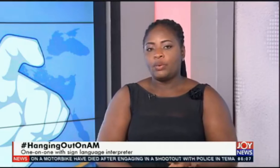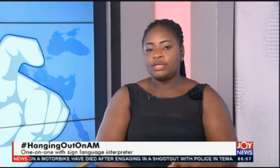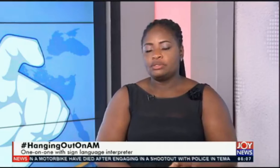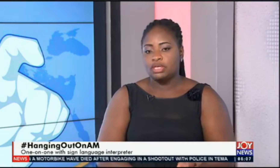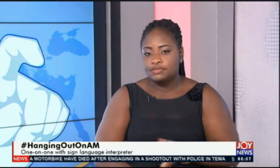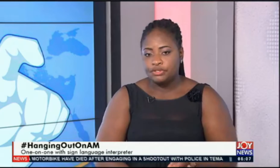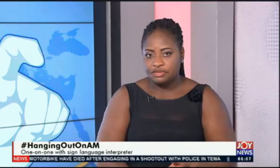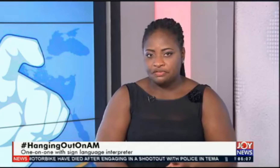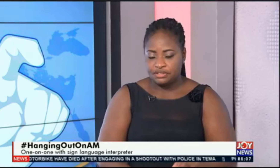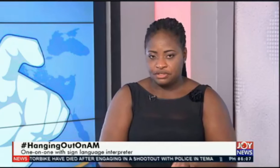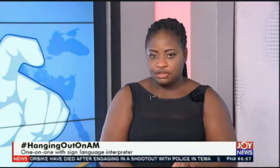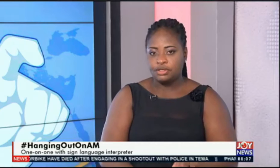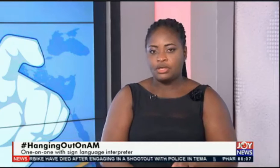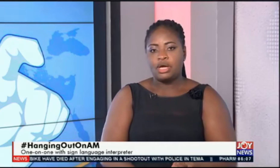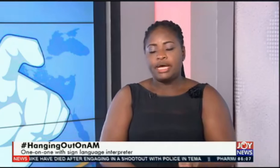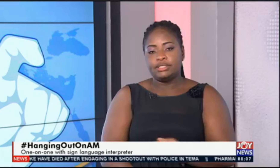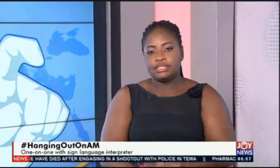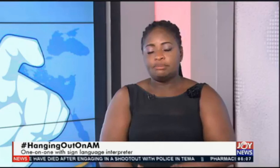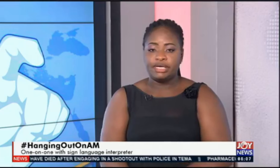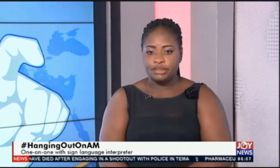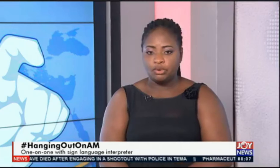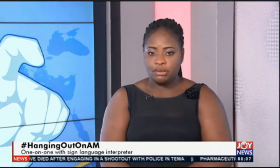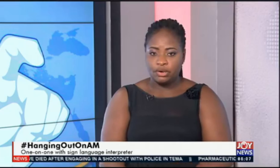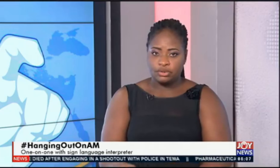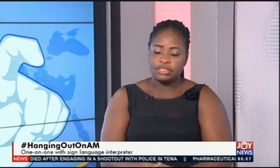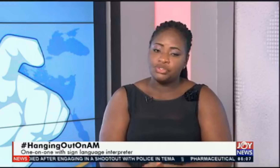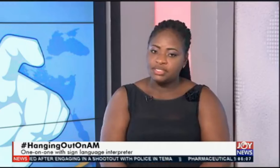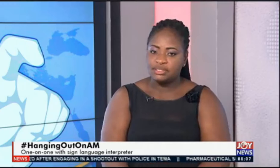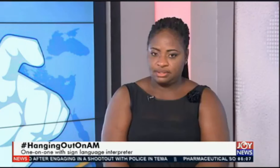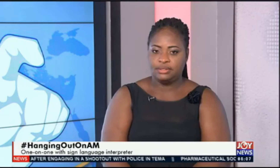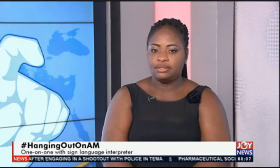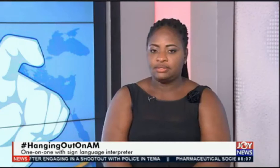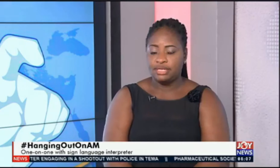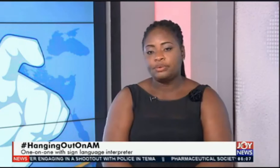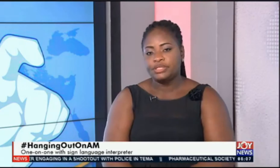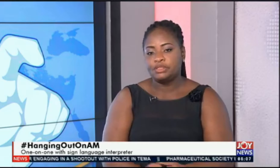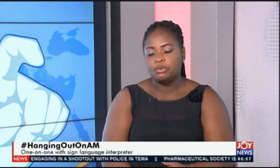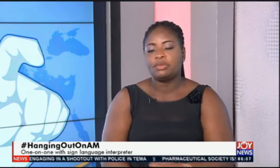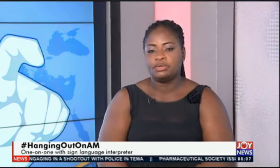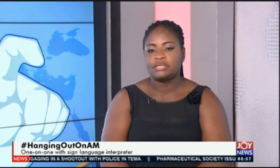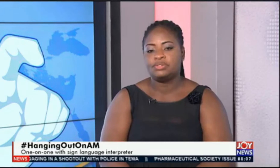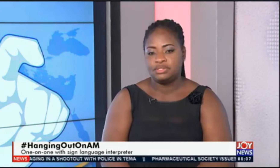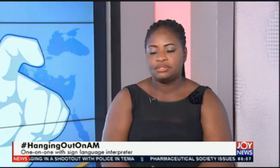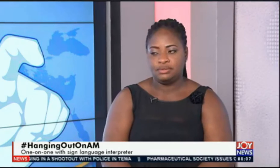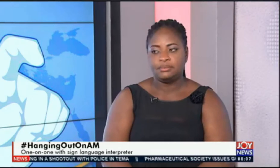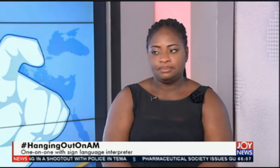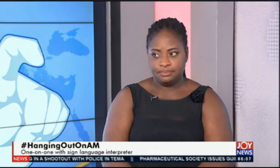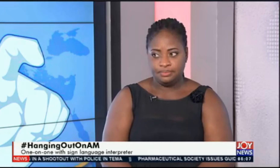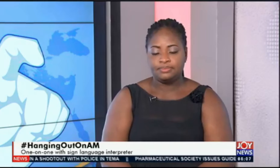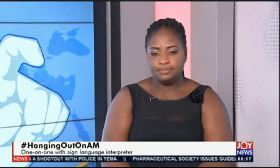then I went to Natford University and did my diploma course at UCC, sign language diploma course at